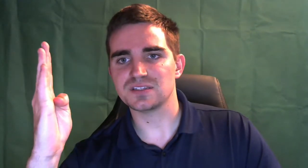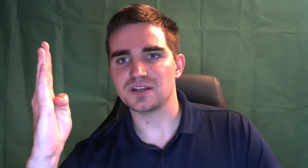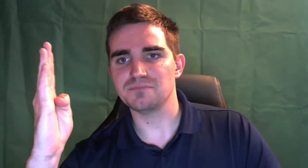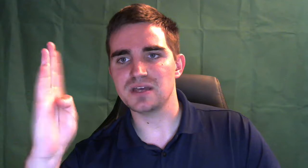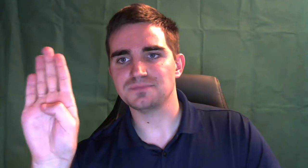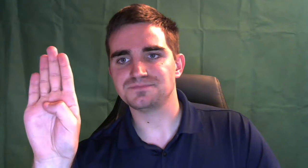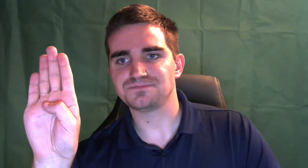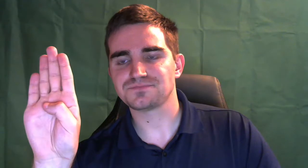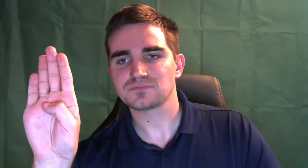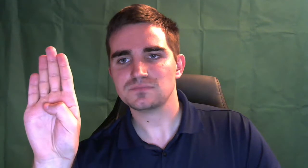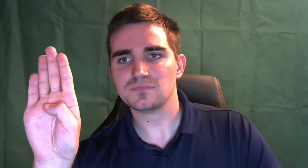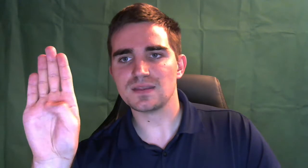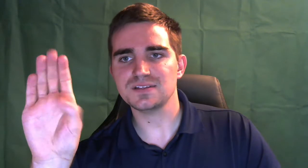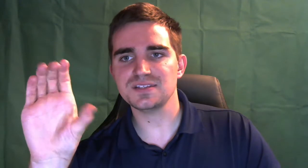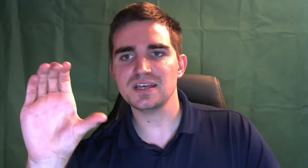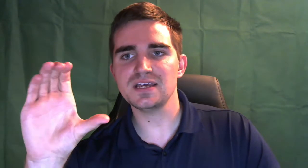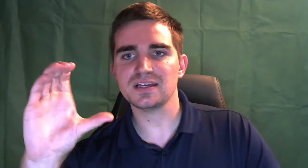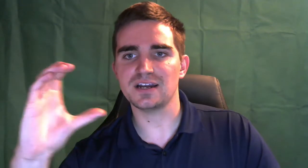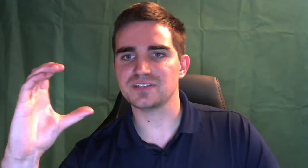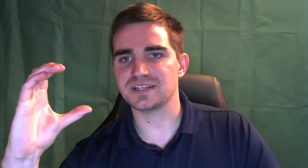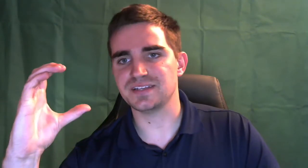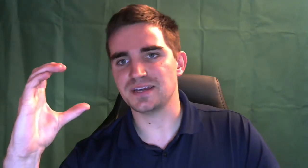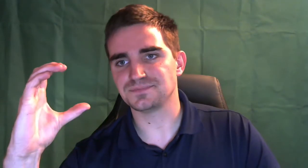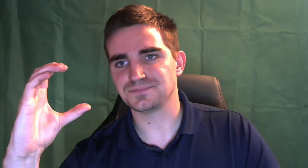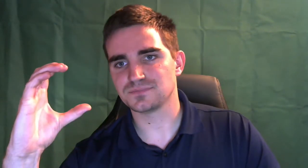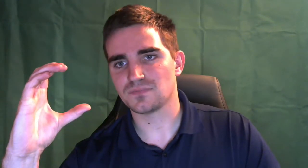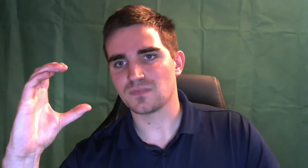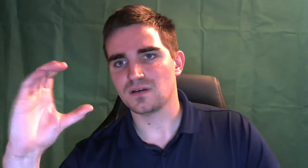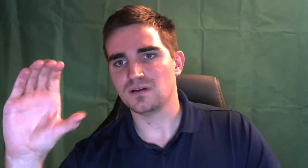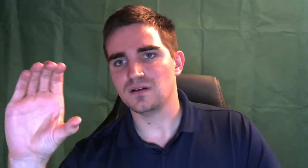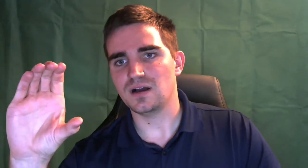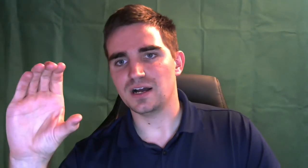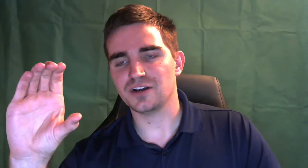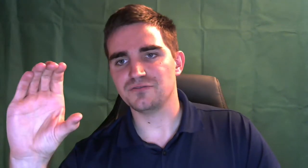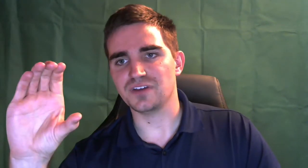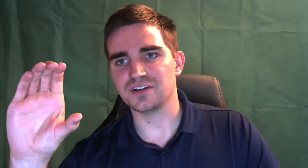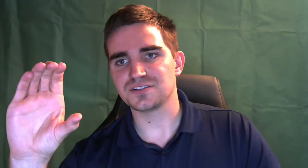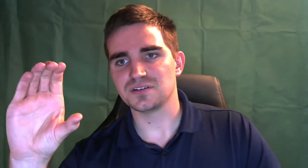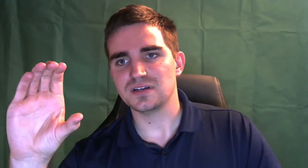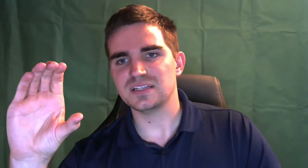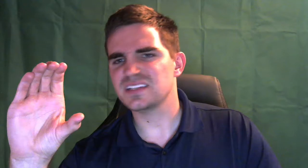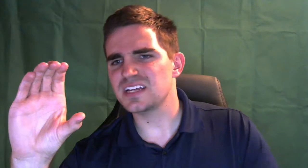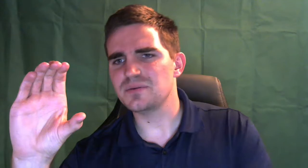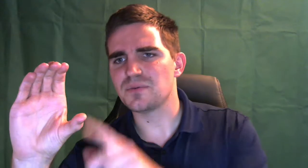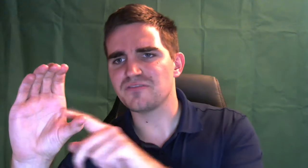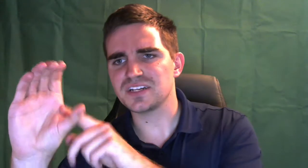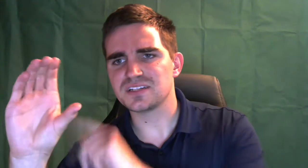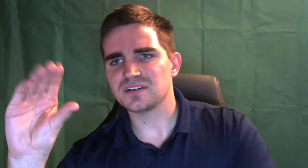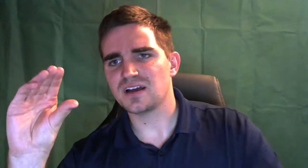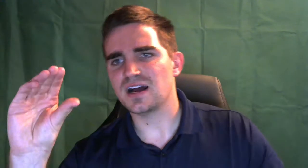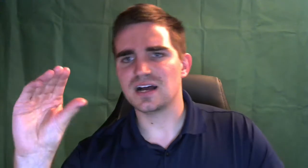B. C kind of looks like a C. Curved fingers. Doesn't need to be perfect. You